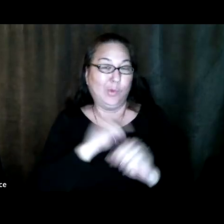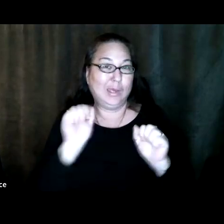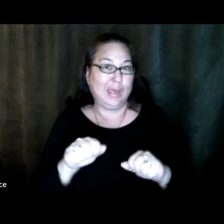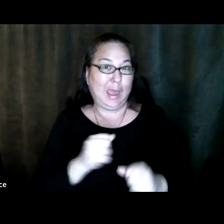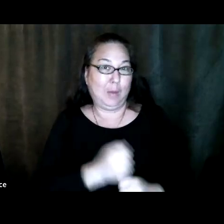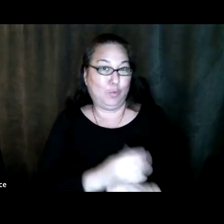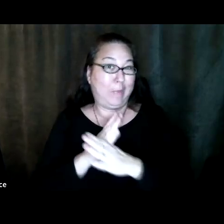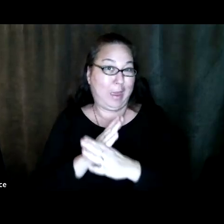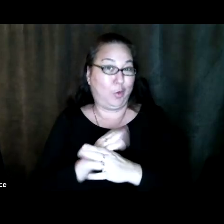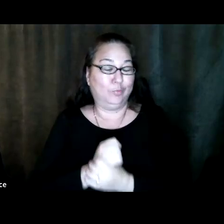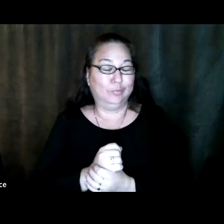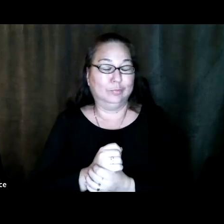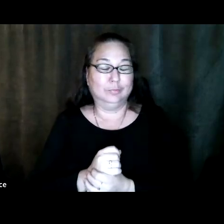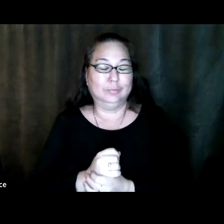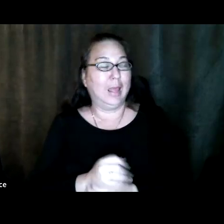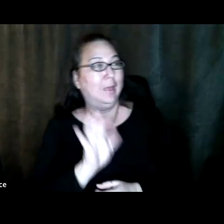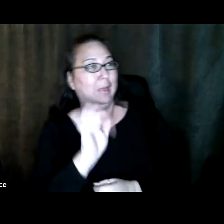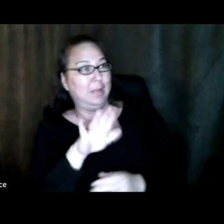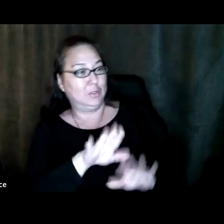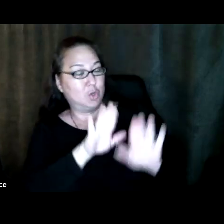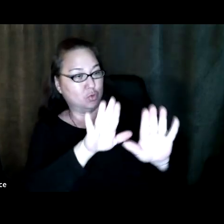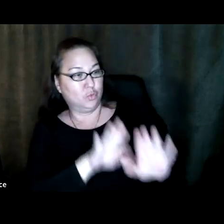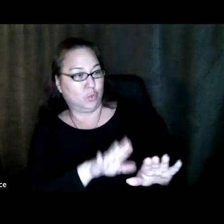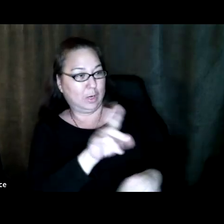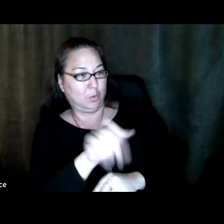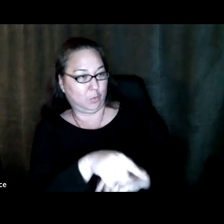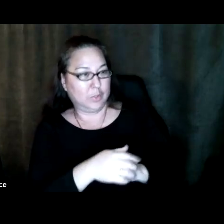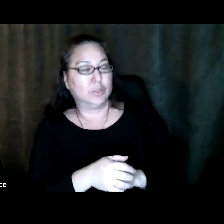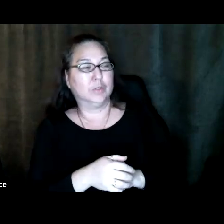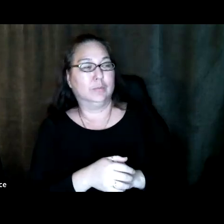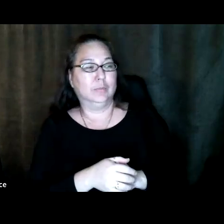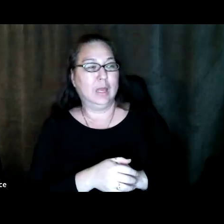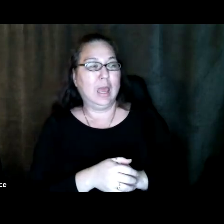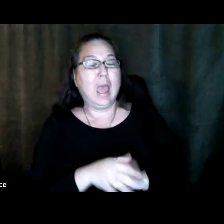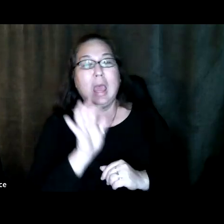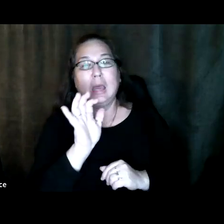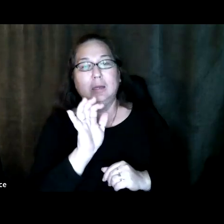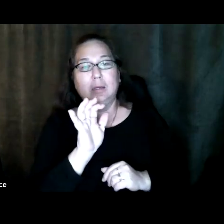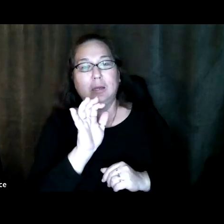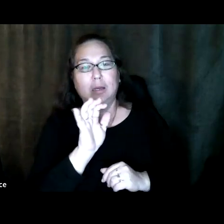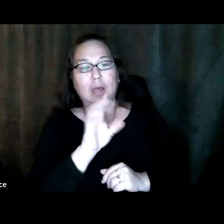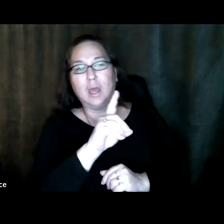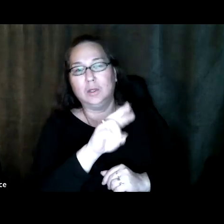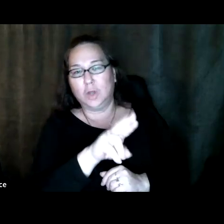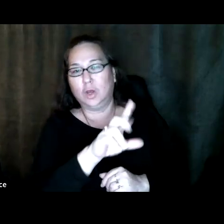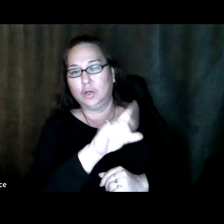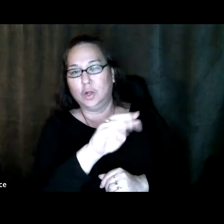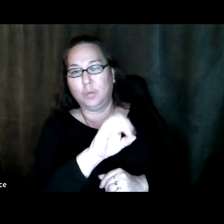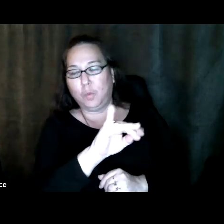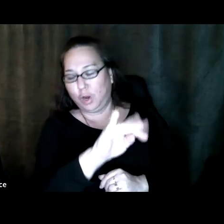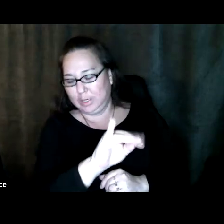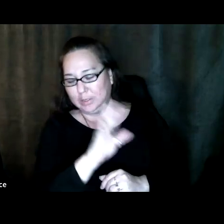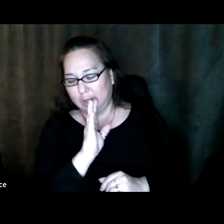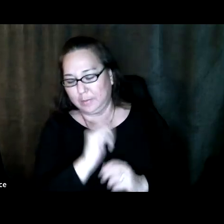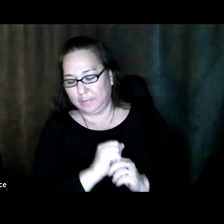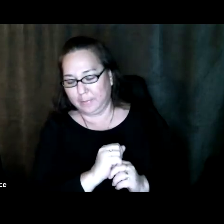it's a great question, and it is exactly the problem that these folks are facing. And I think, everything that we